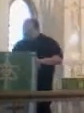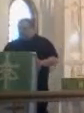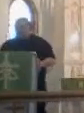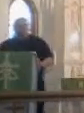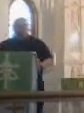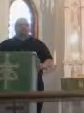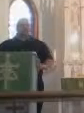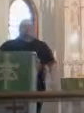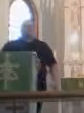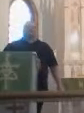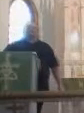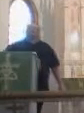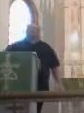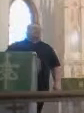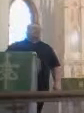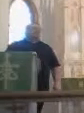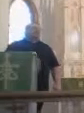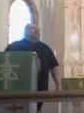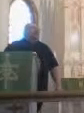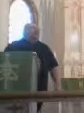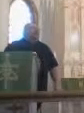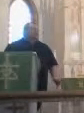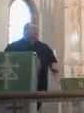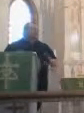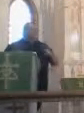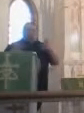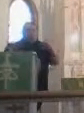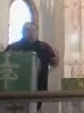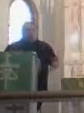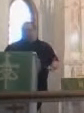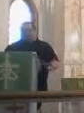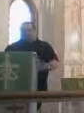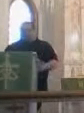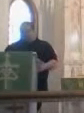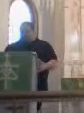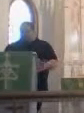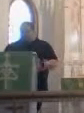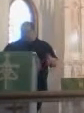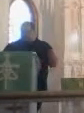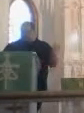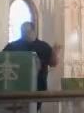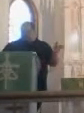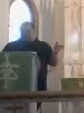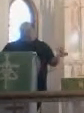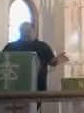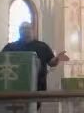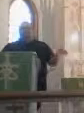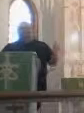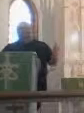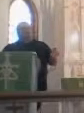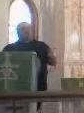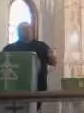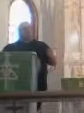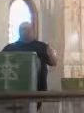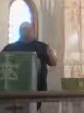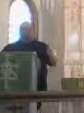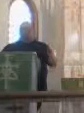and gave him his word. Elijah went home, if you will, to the place where he could meet God once